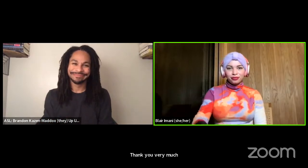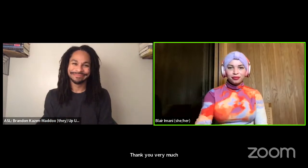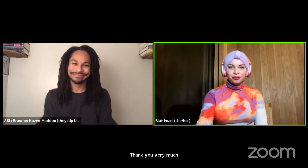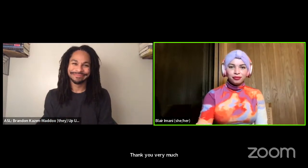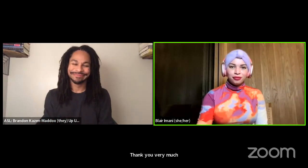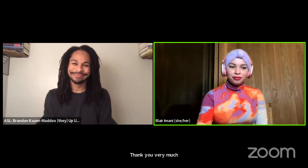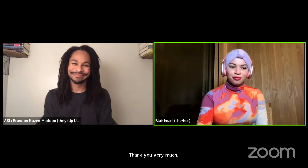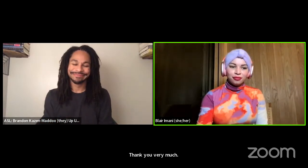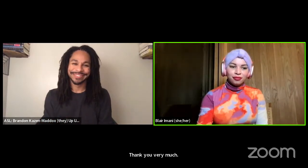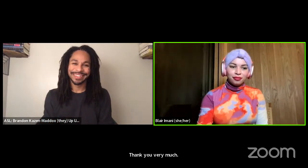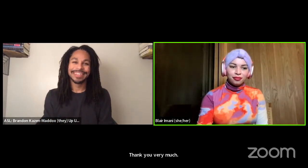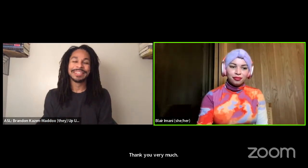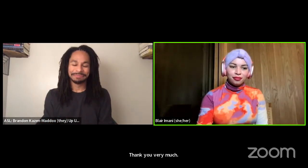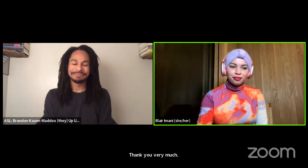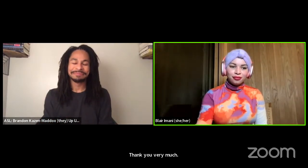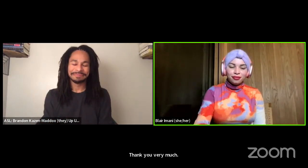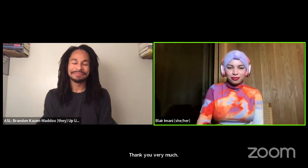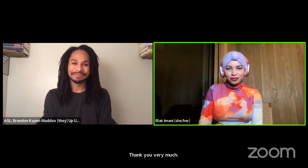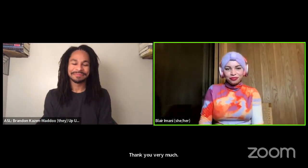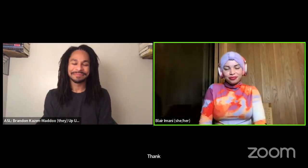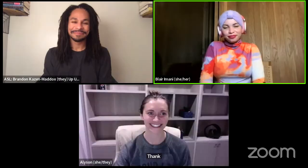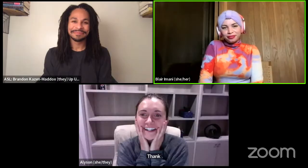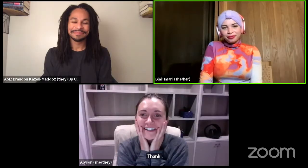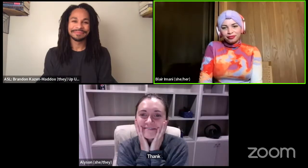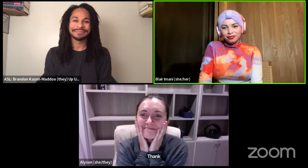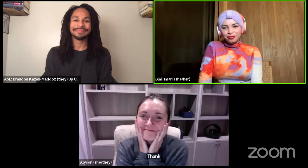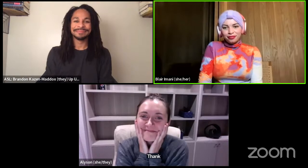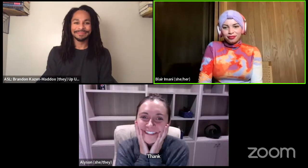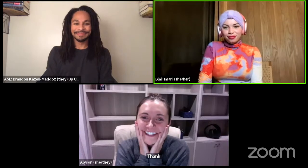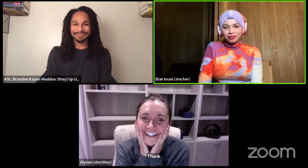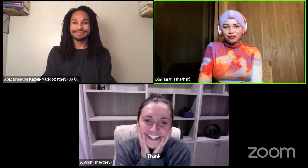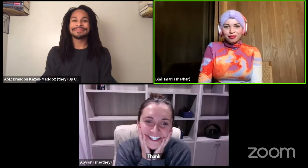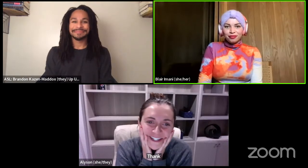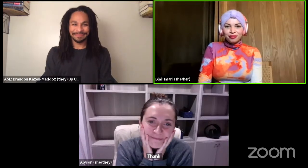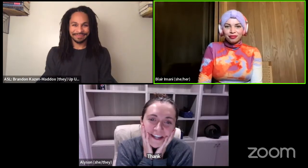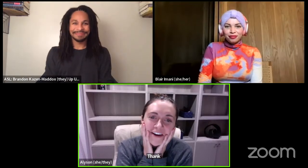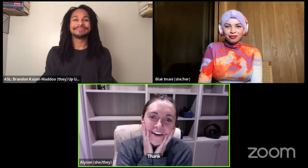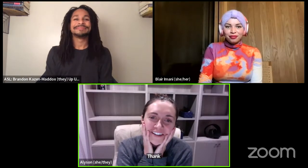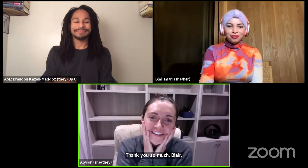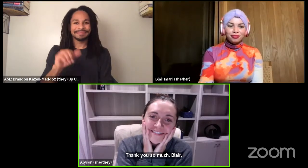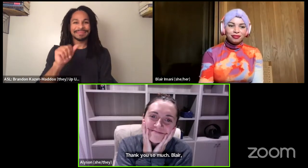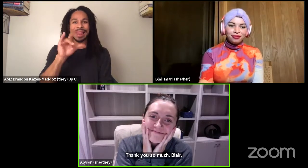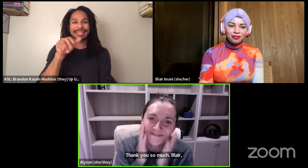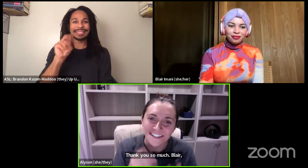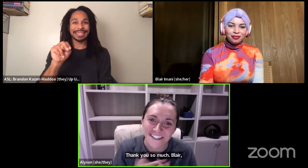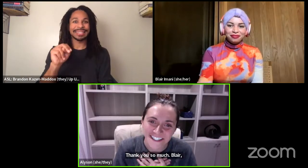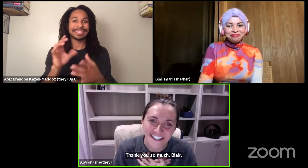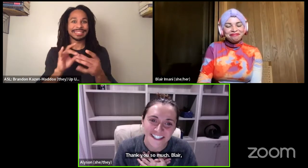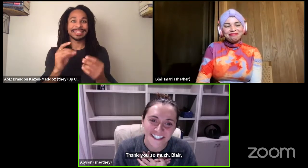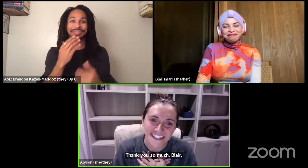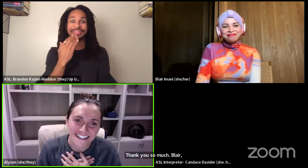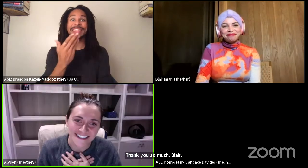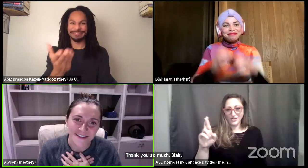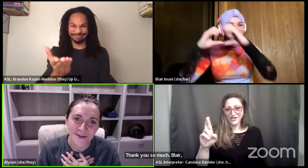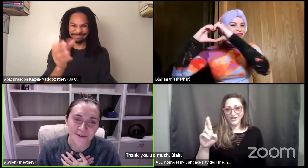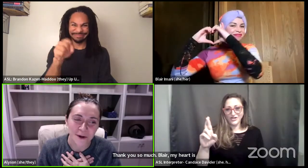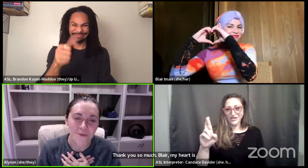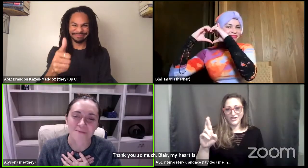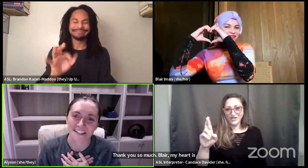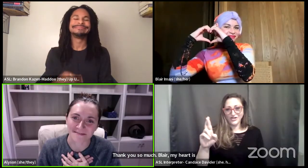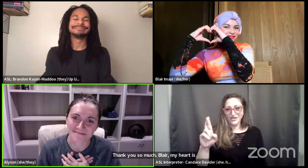Thank you so much, Blair. My heart is